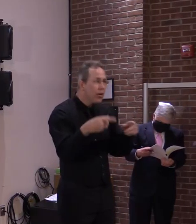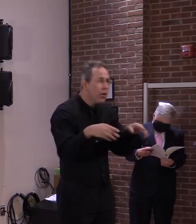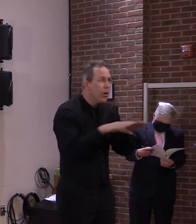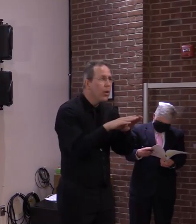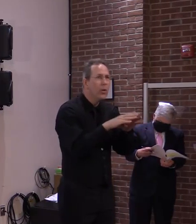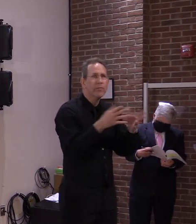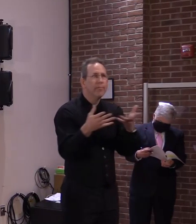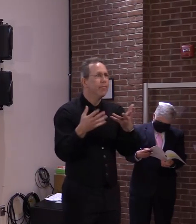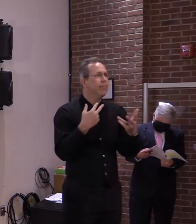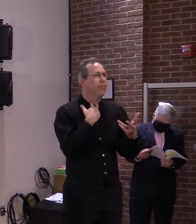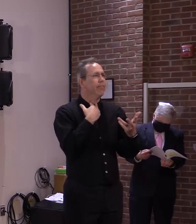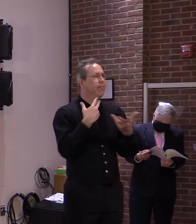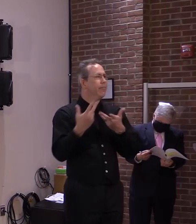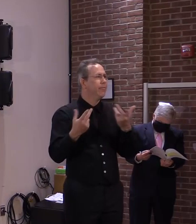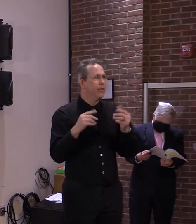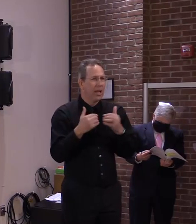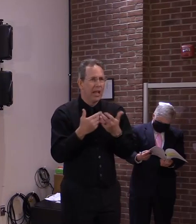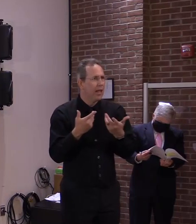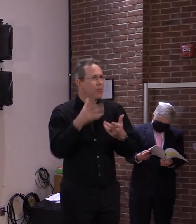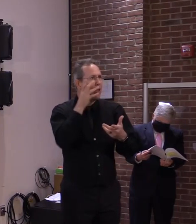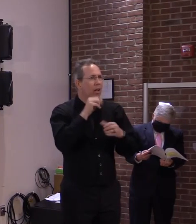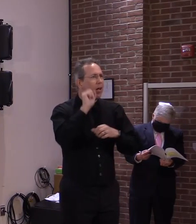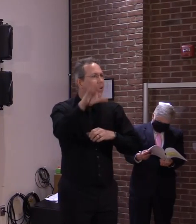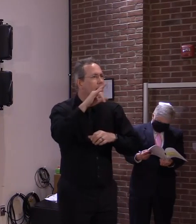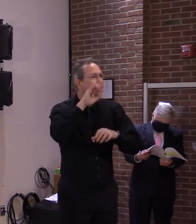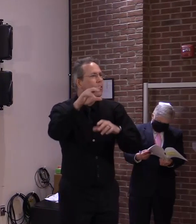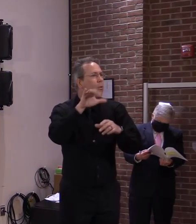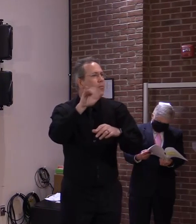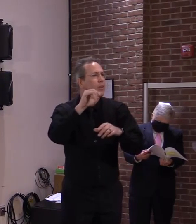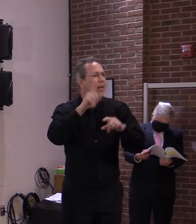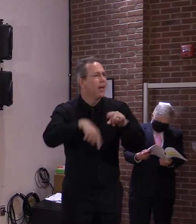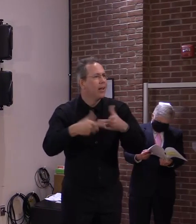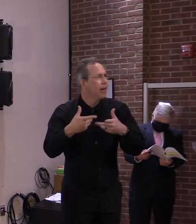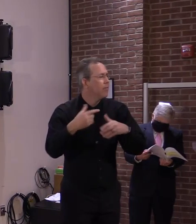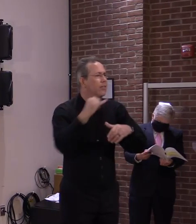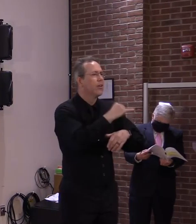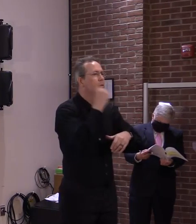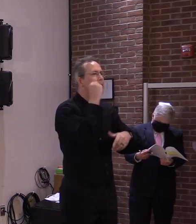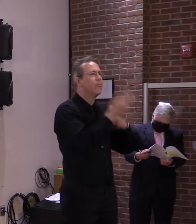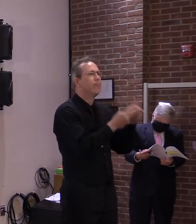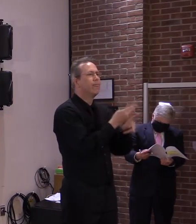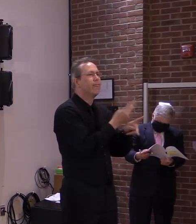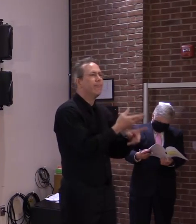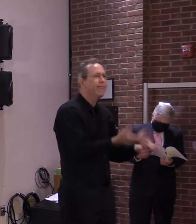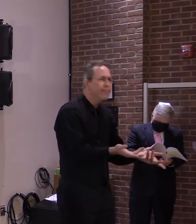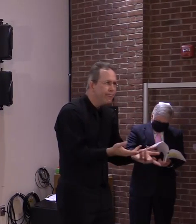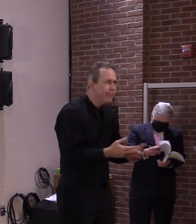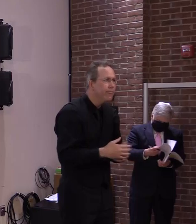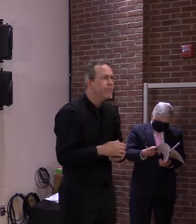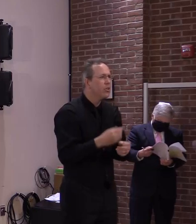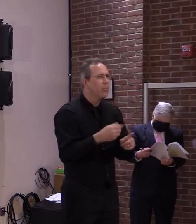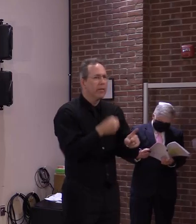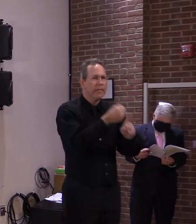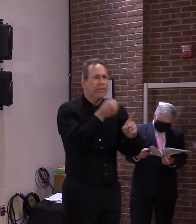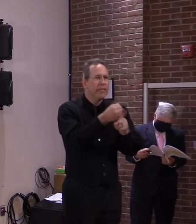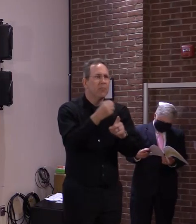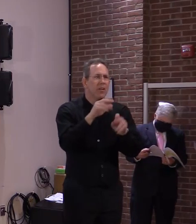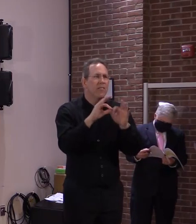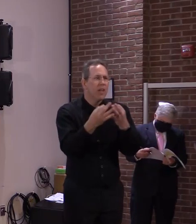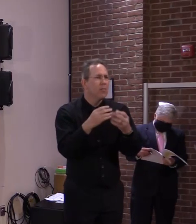There's a number of families that were impacted because of that. And I'm sure there are great needs throughout Vermont